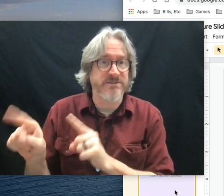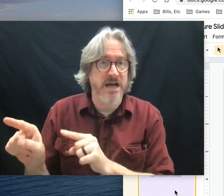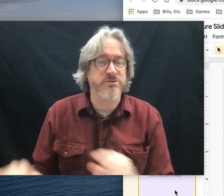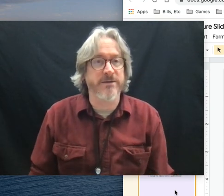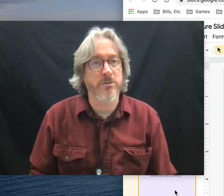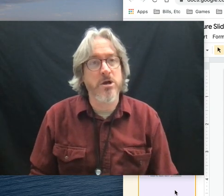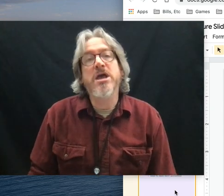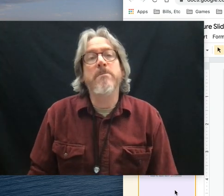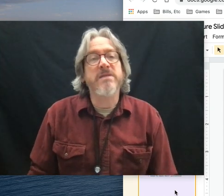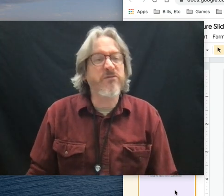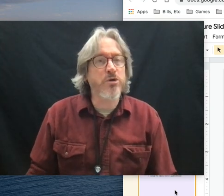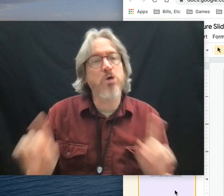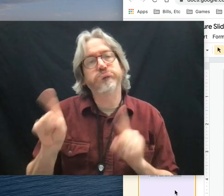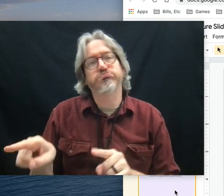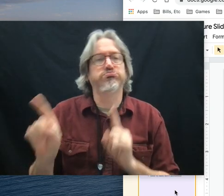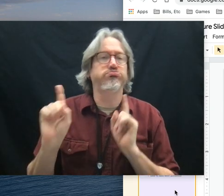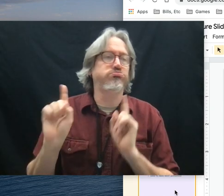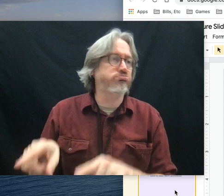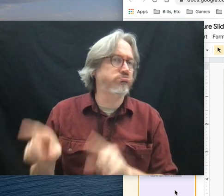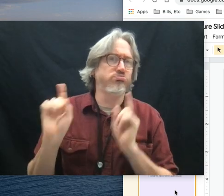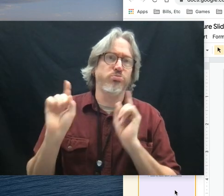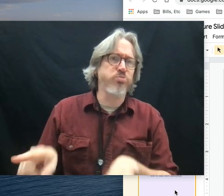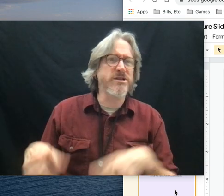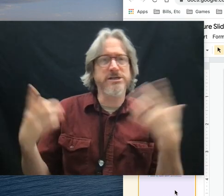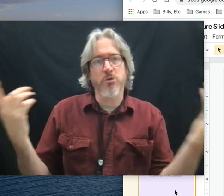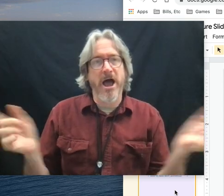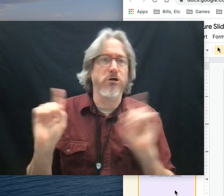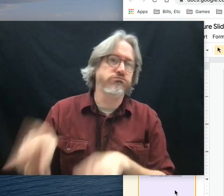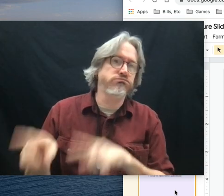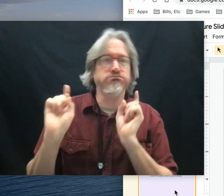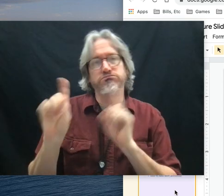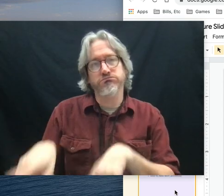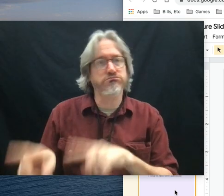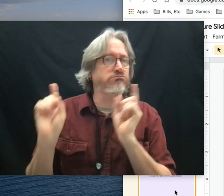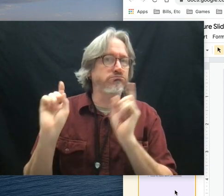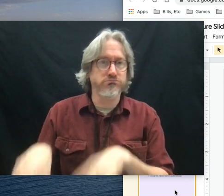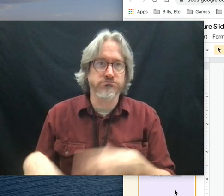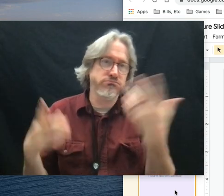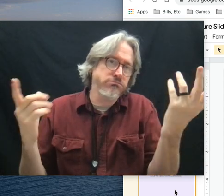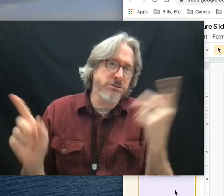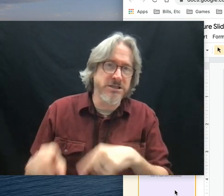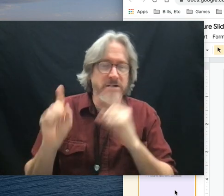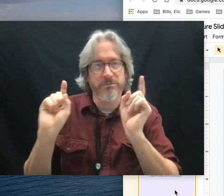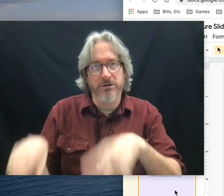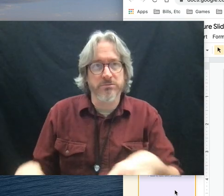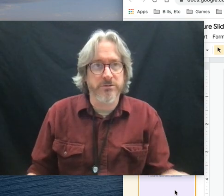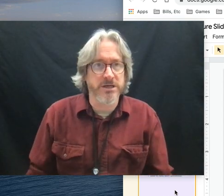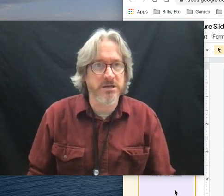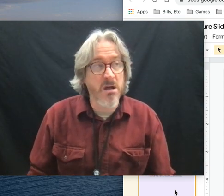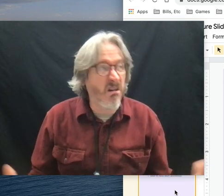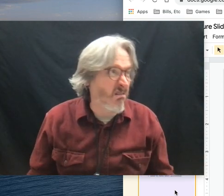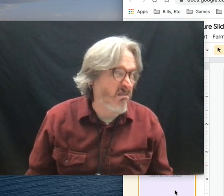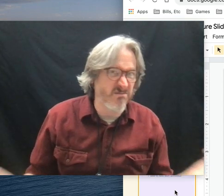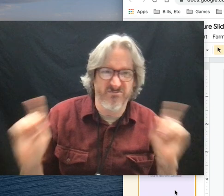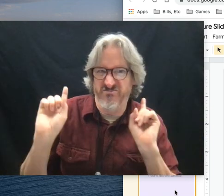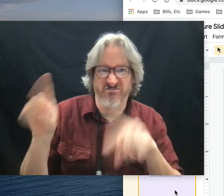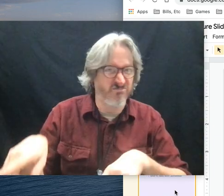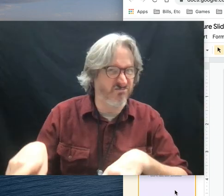I'm going lots of times, right? If you go once in a while, it's not, you know, crazy.